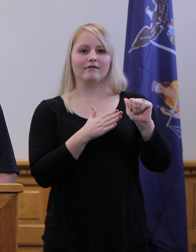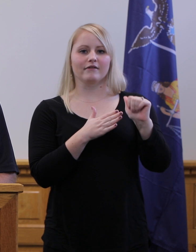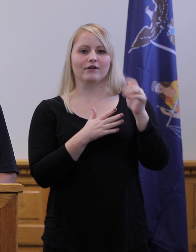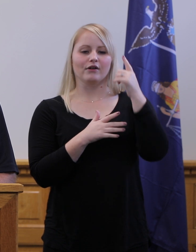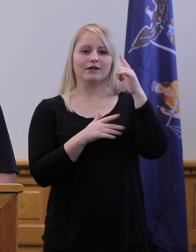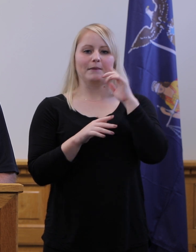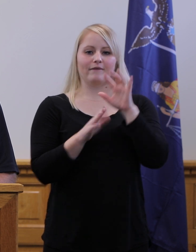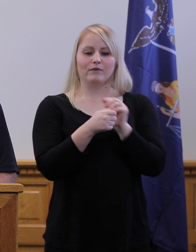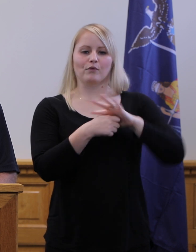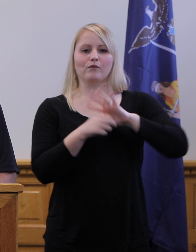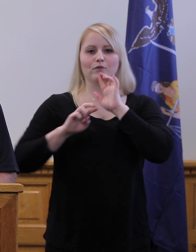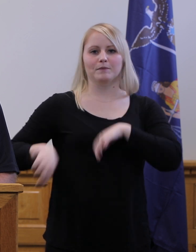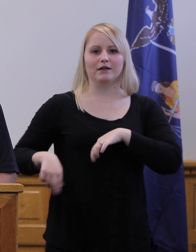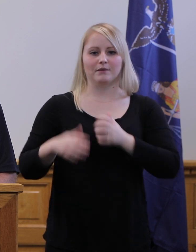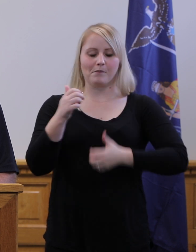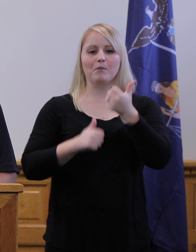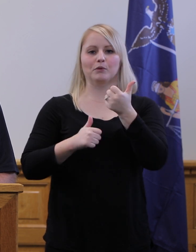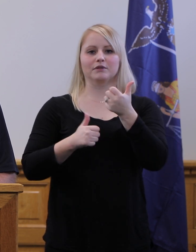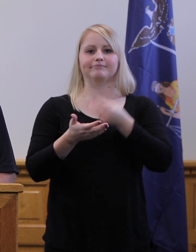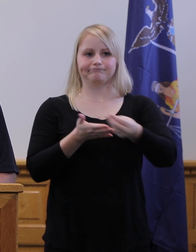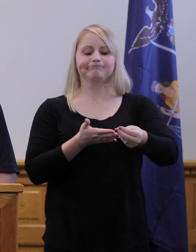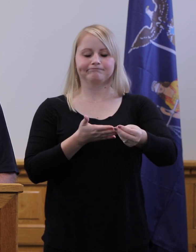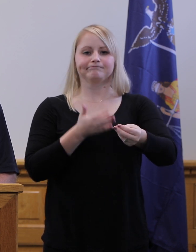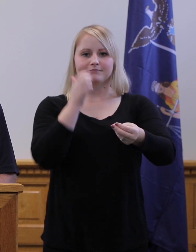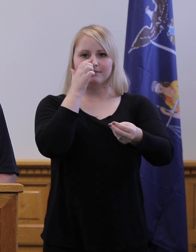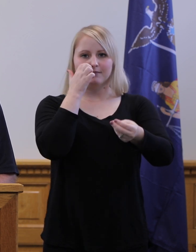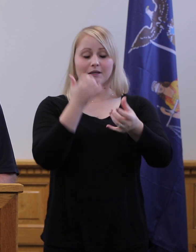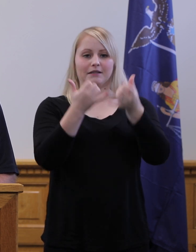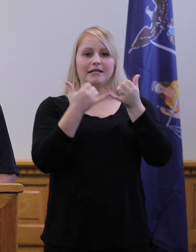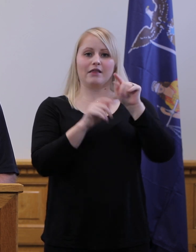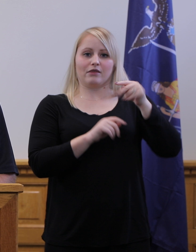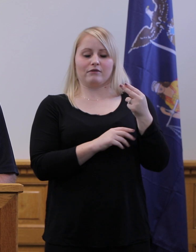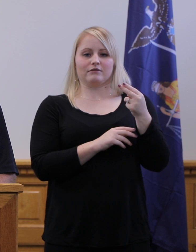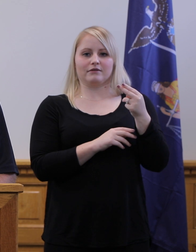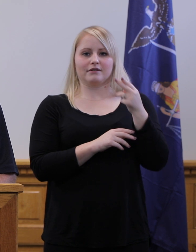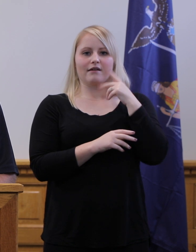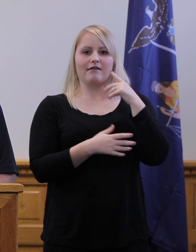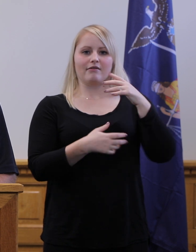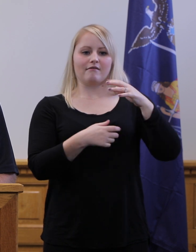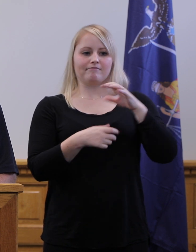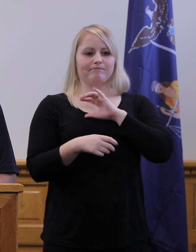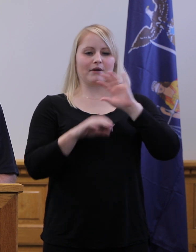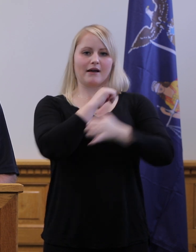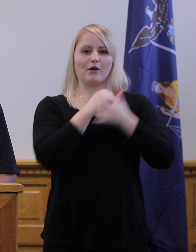of that money has been spent, and on Thursday, legislators will vote to transfer another $200,000 to the account.